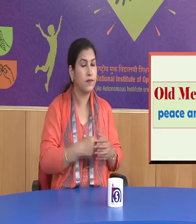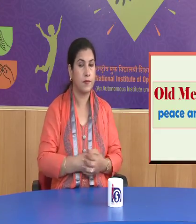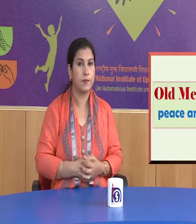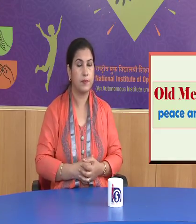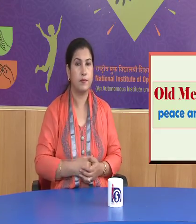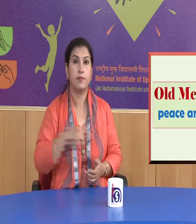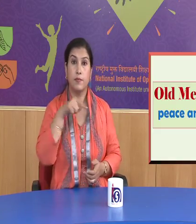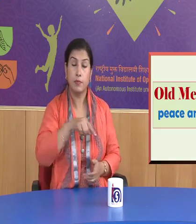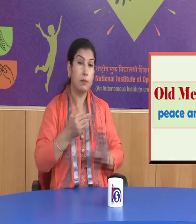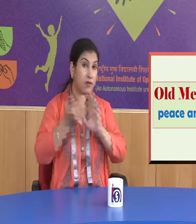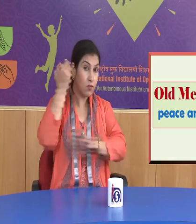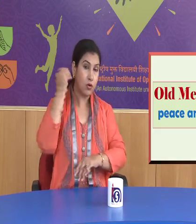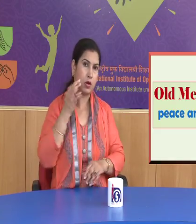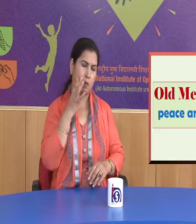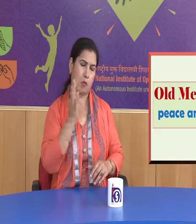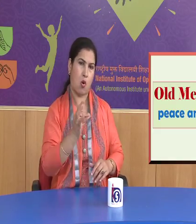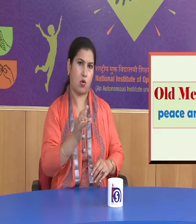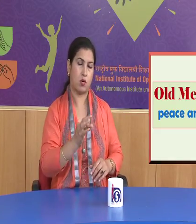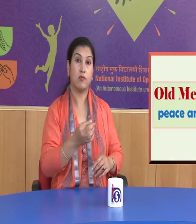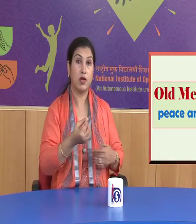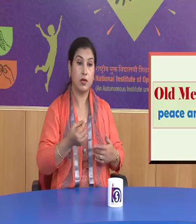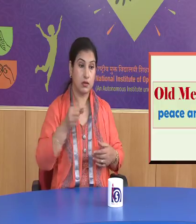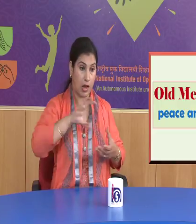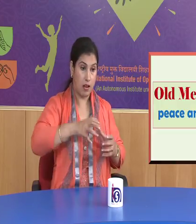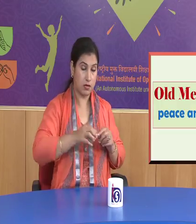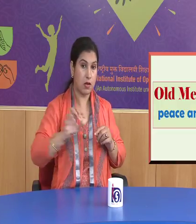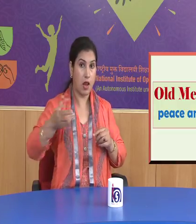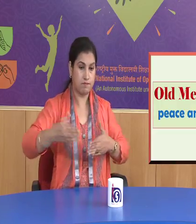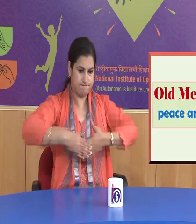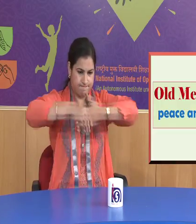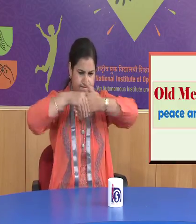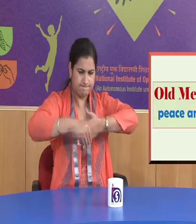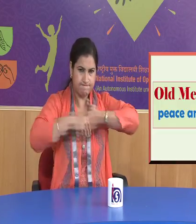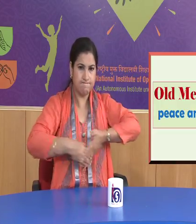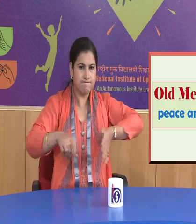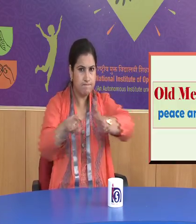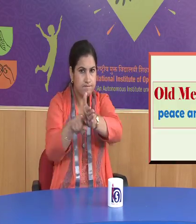it was necessary to sign a bilateral agreement